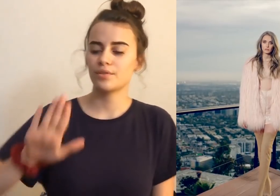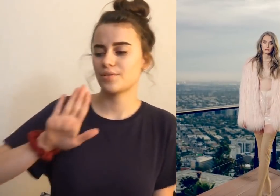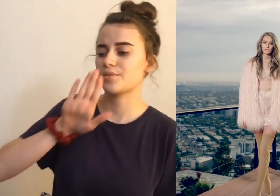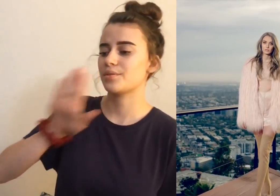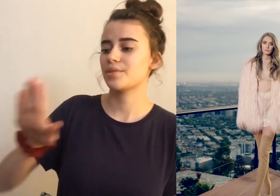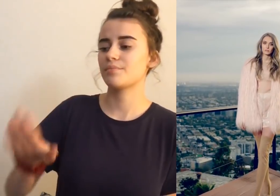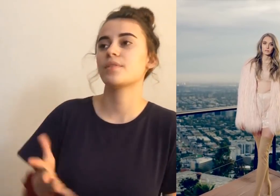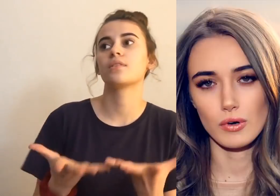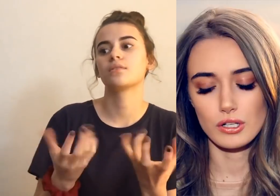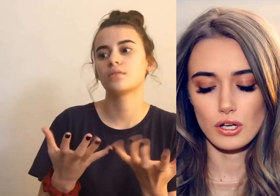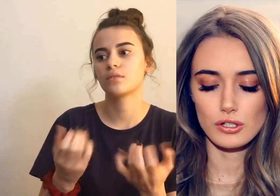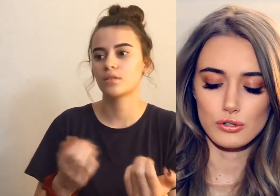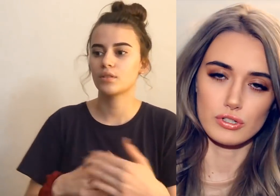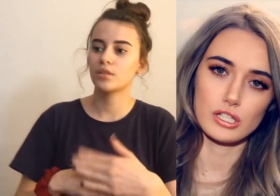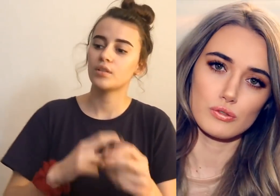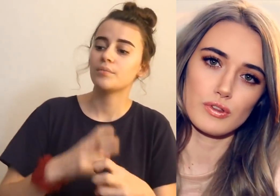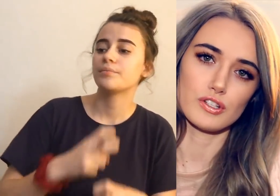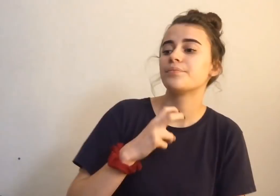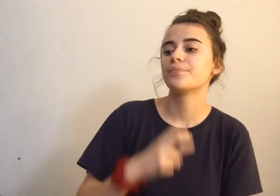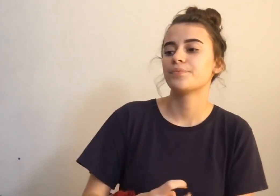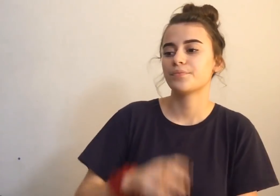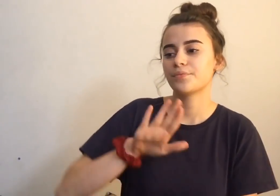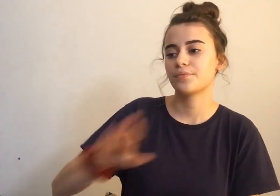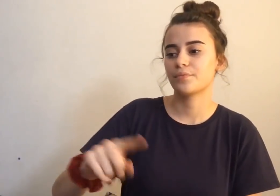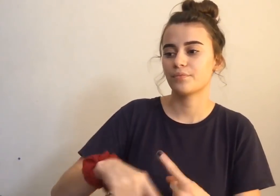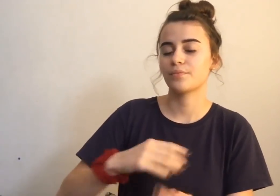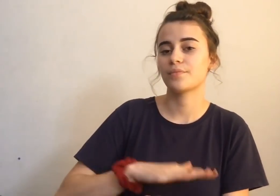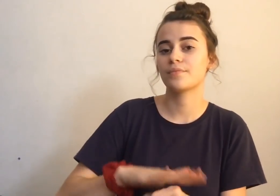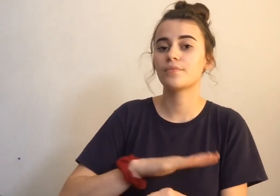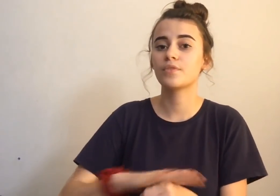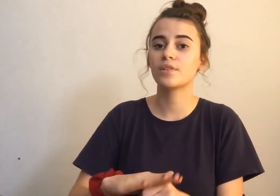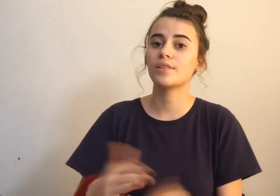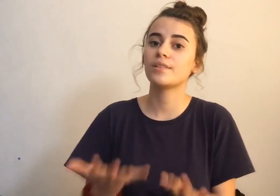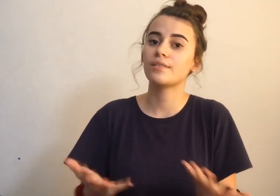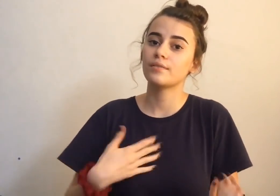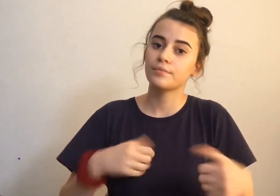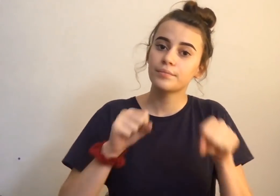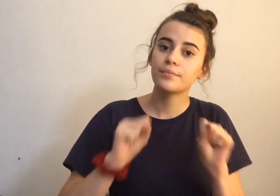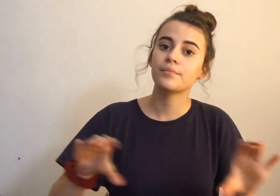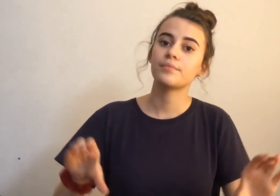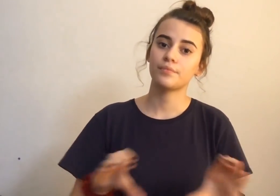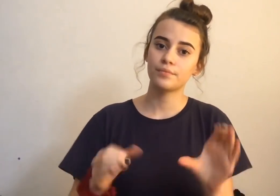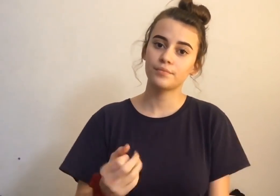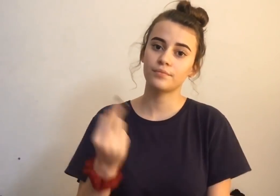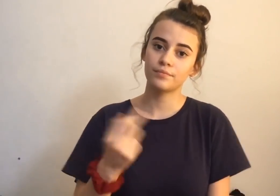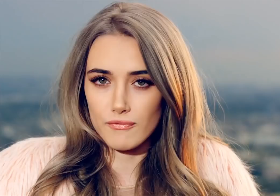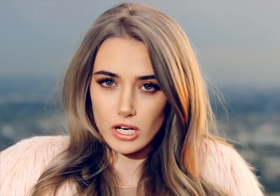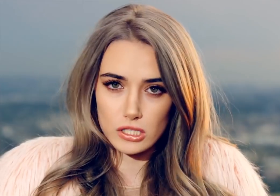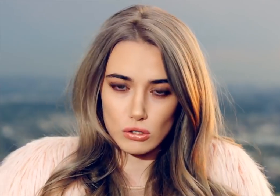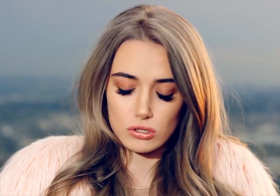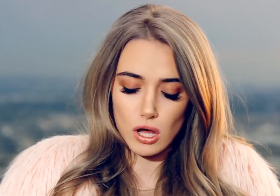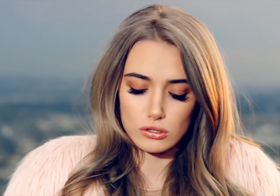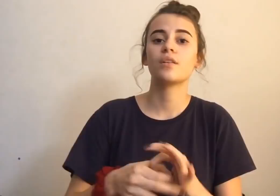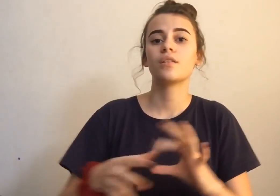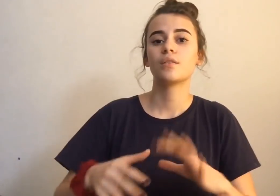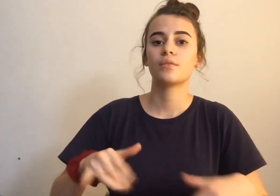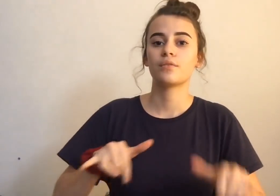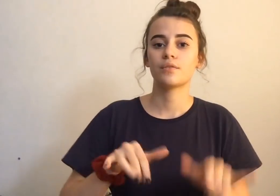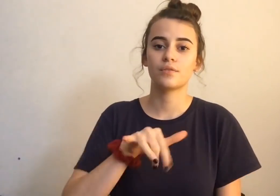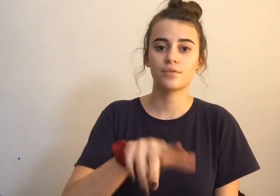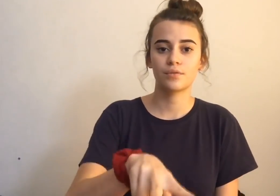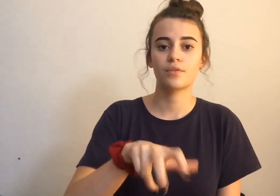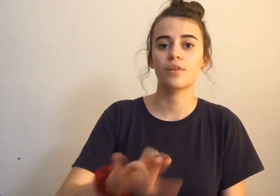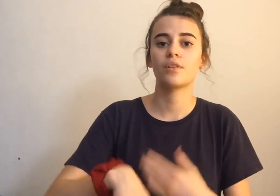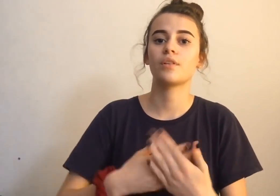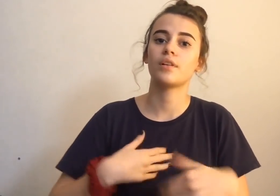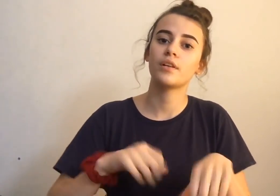It wasn't so tempting, but it's hard to resist when there's plenty of things I can do to fuck me up. I wanna let go, but I'm feeling so stuck. So all I can